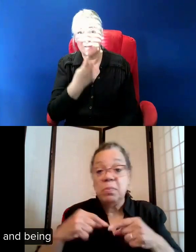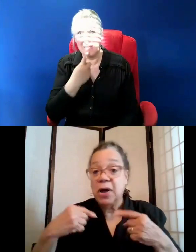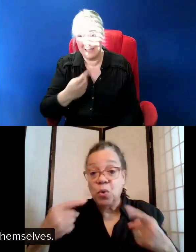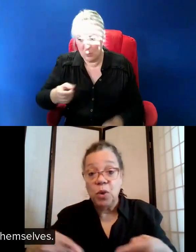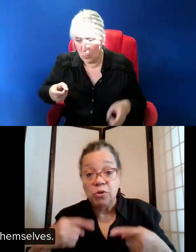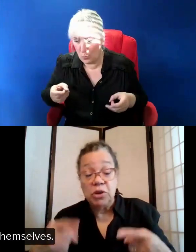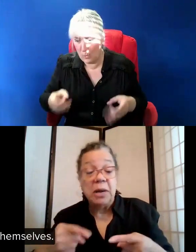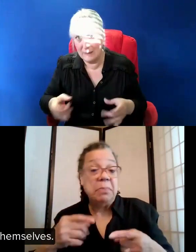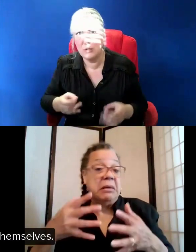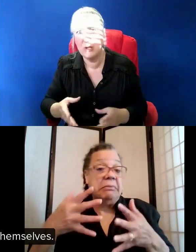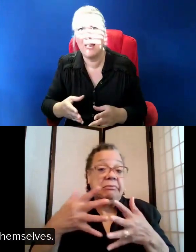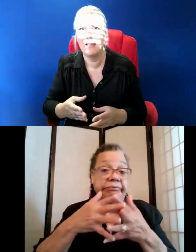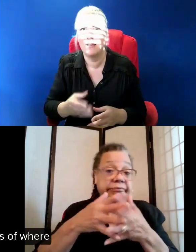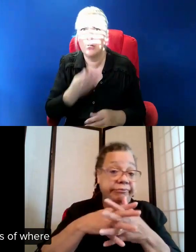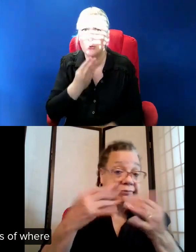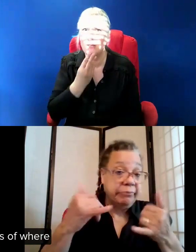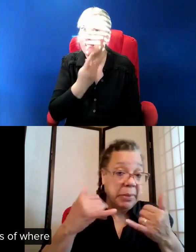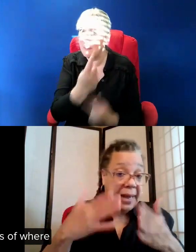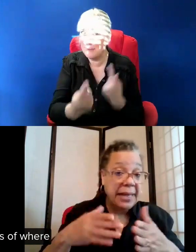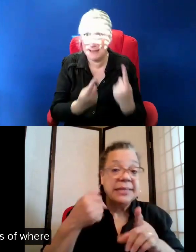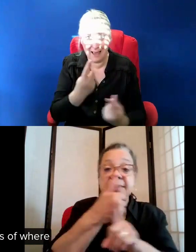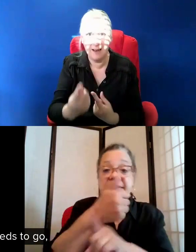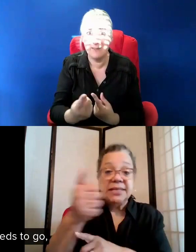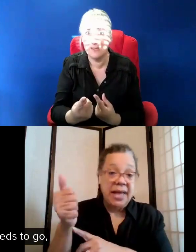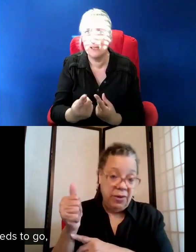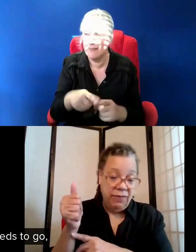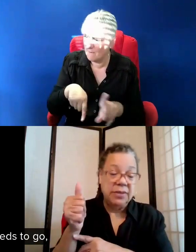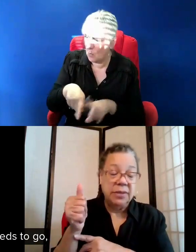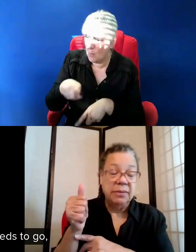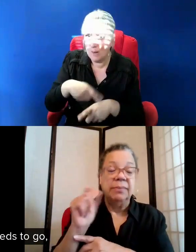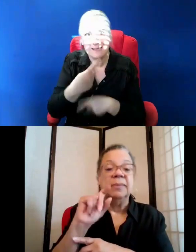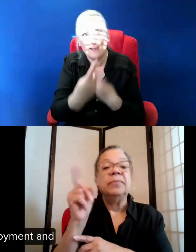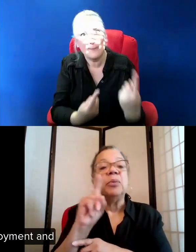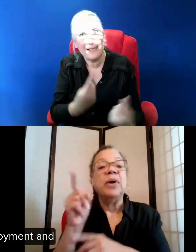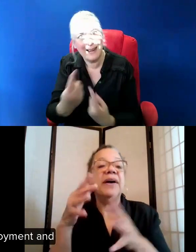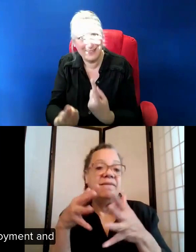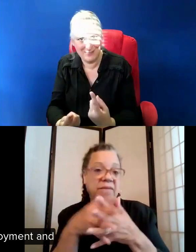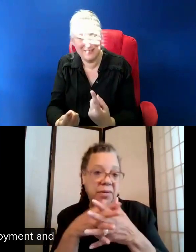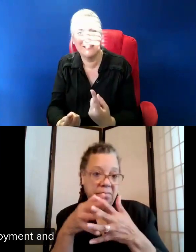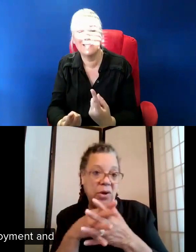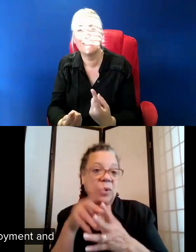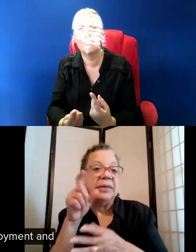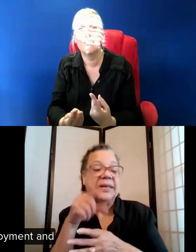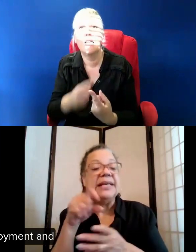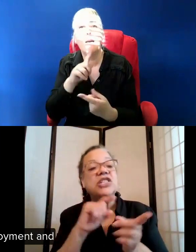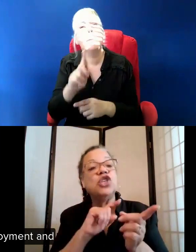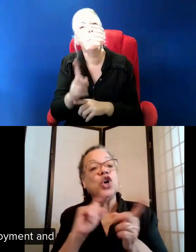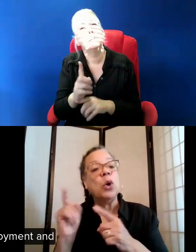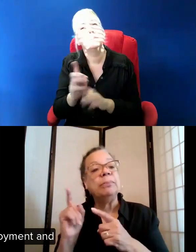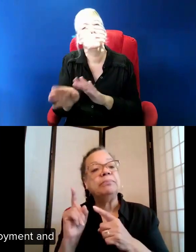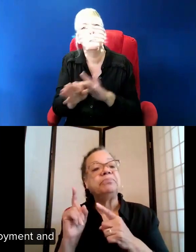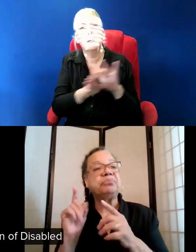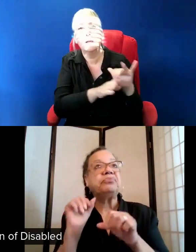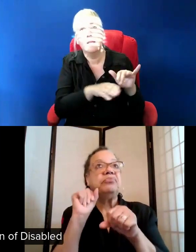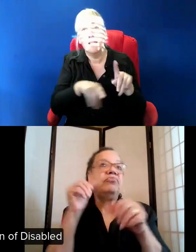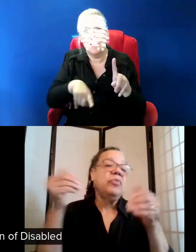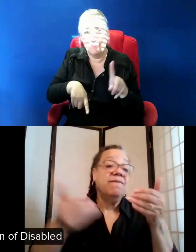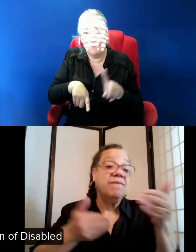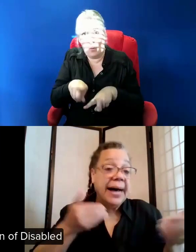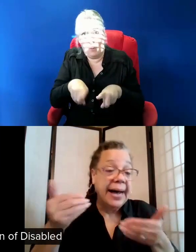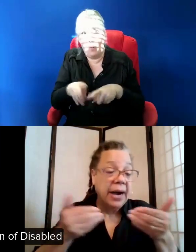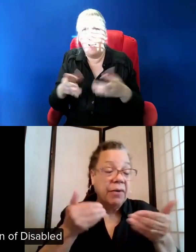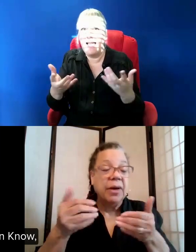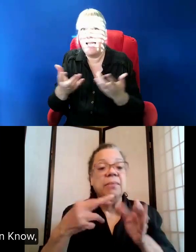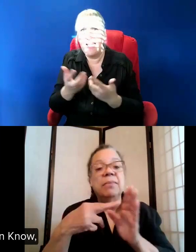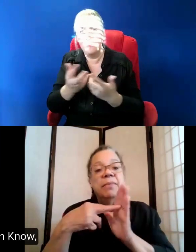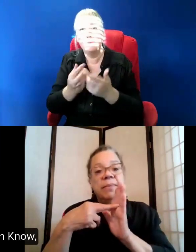themselves and being footballers themselves. But in terms of where football needs to go about employment and representation